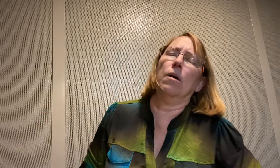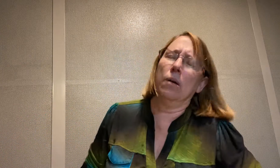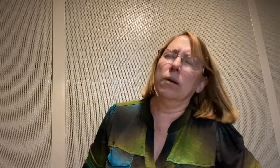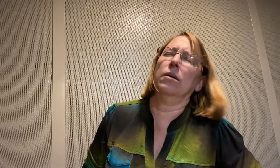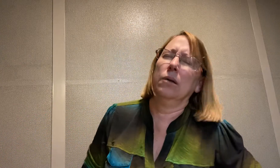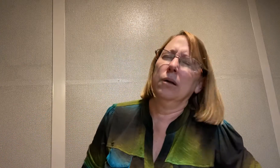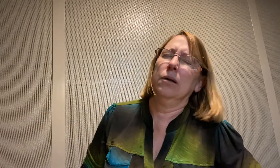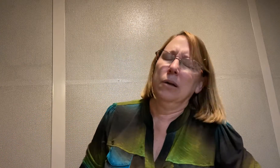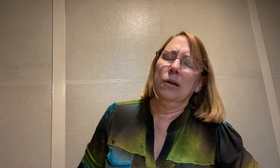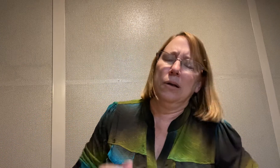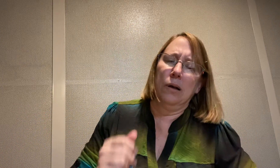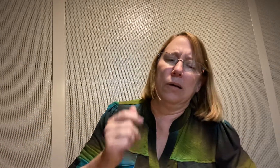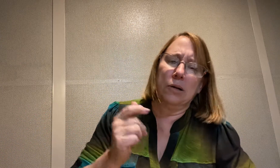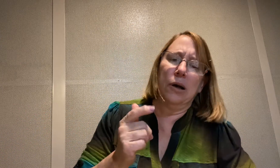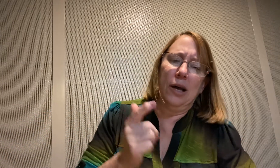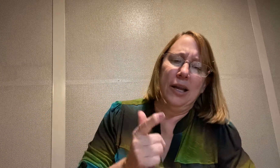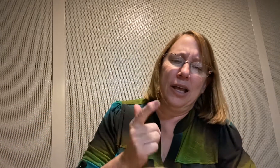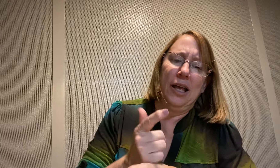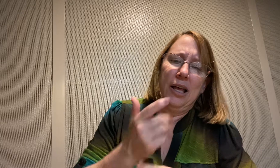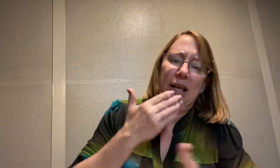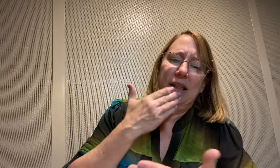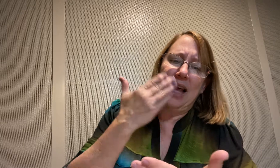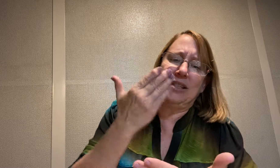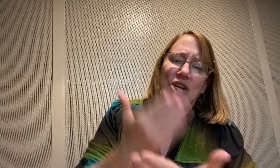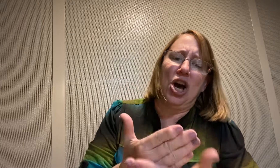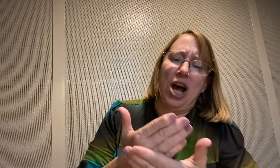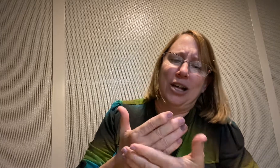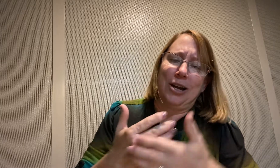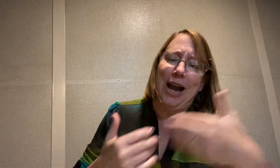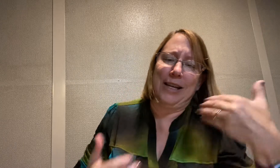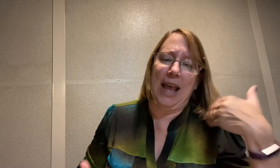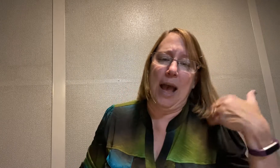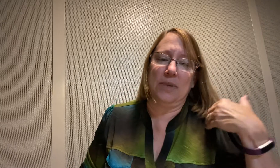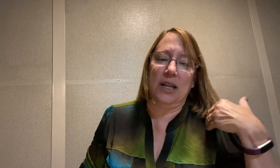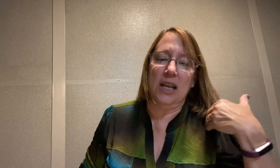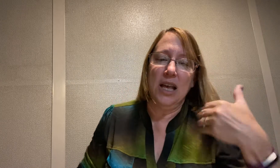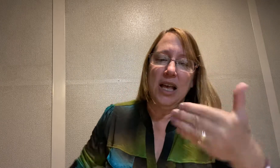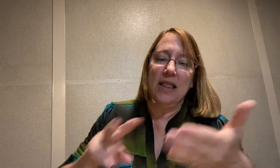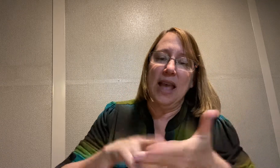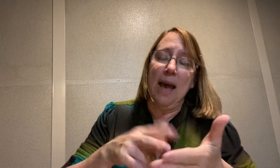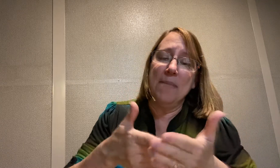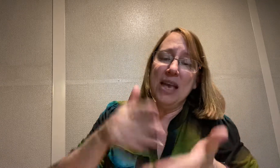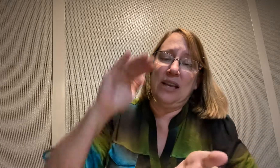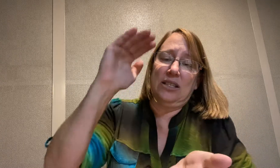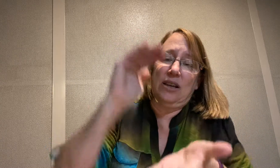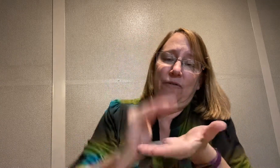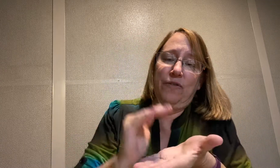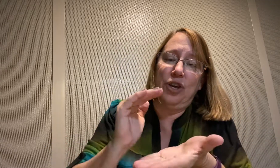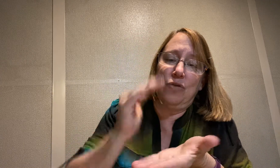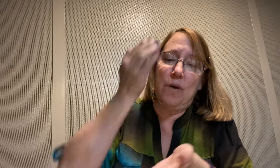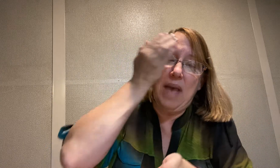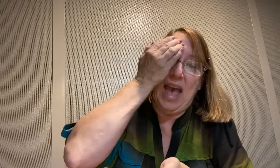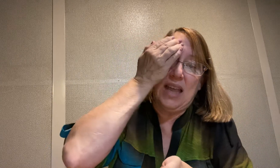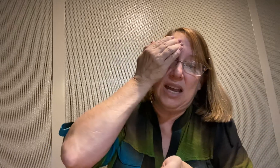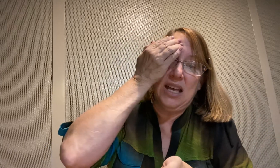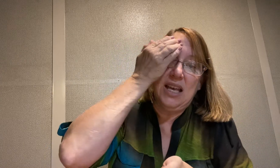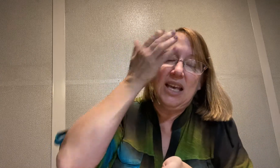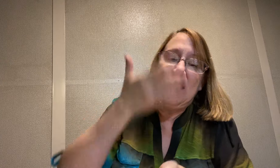"Oh, good. That's good," cried the captain. "That means fewer men.